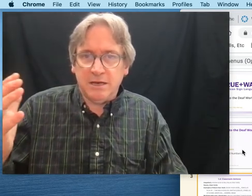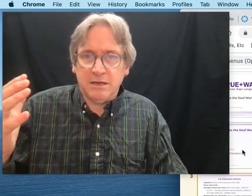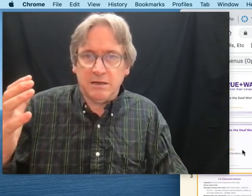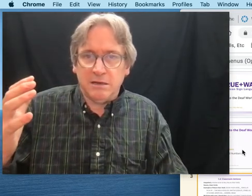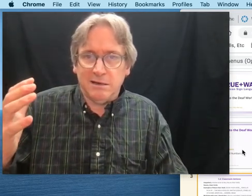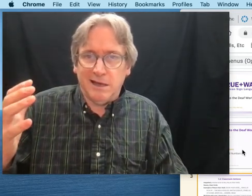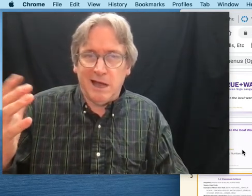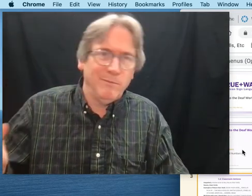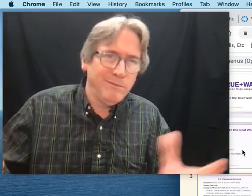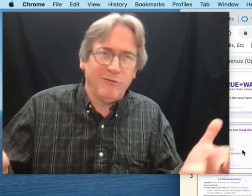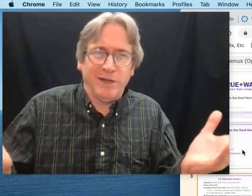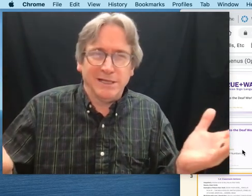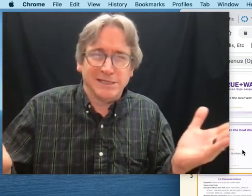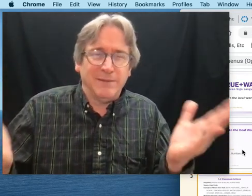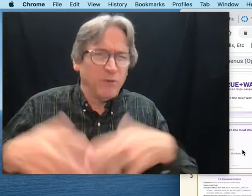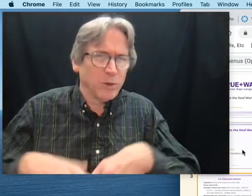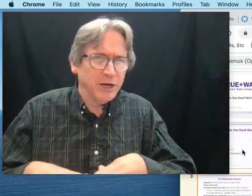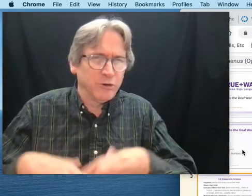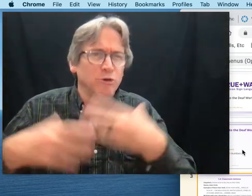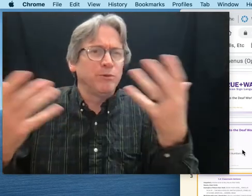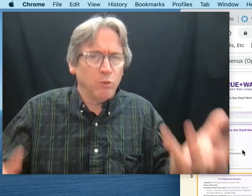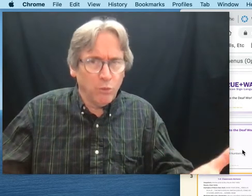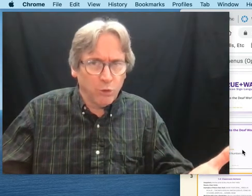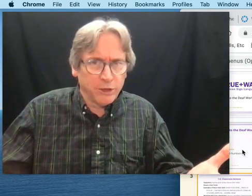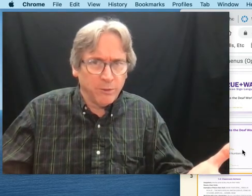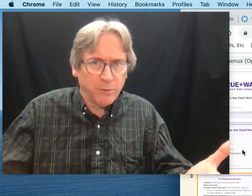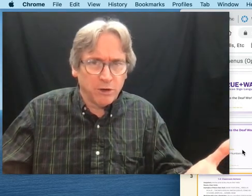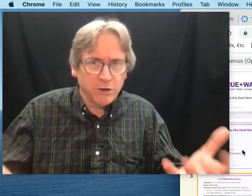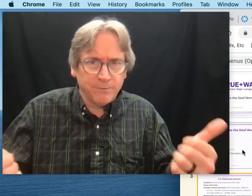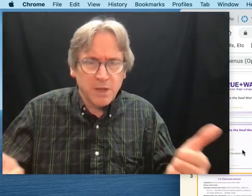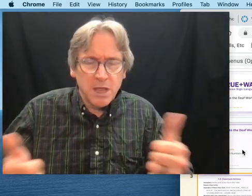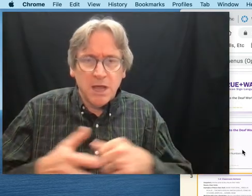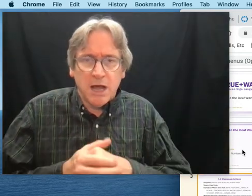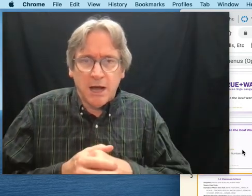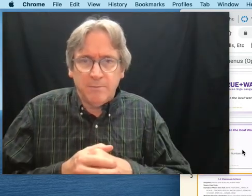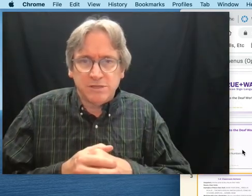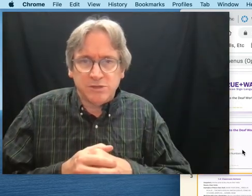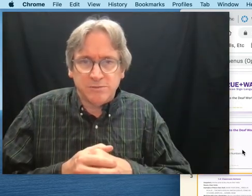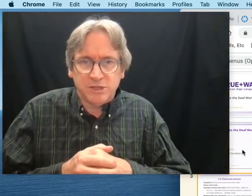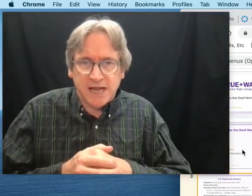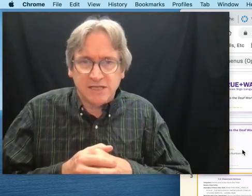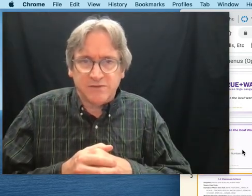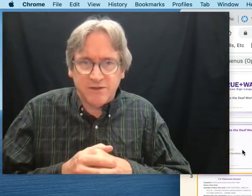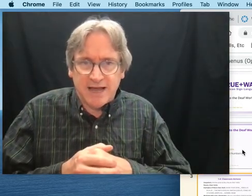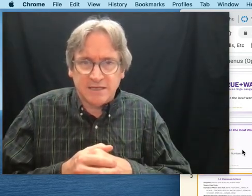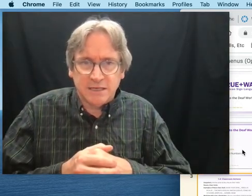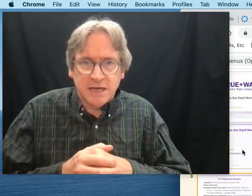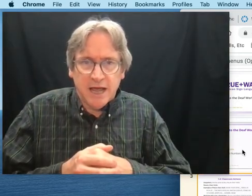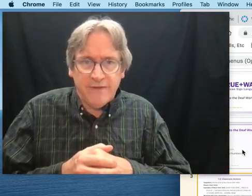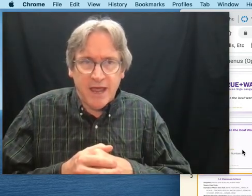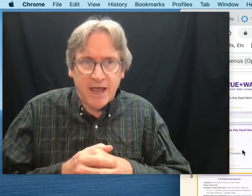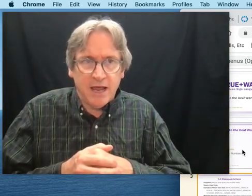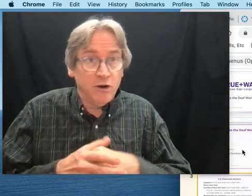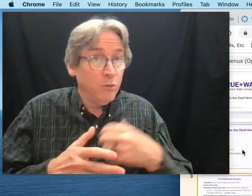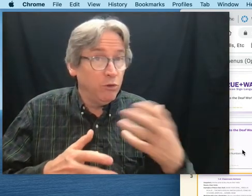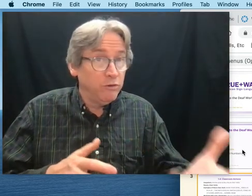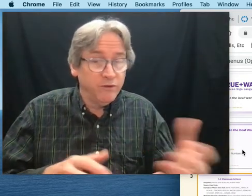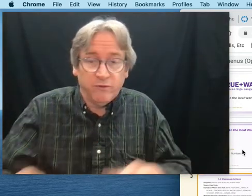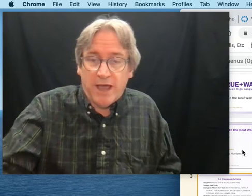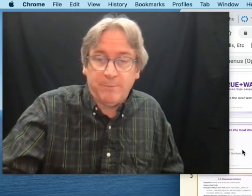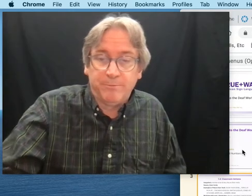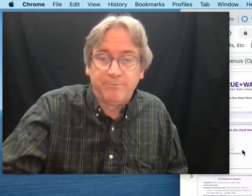Then really it's the same if you're working in a group, working with a partner. So some signs for that. And then